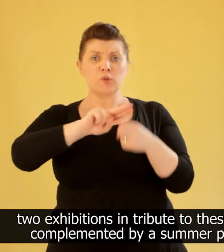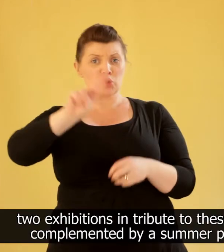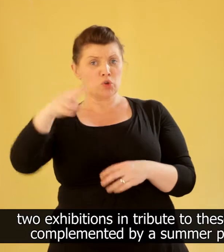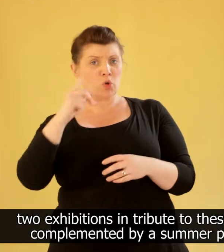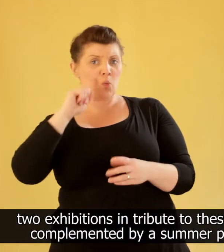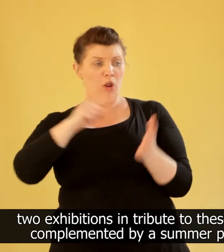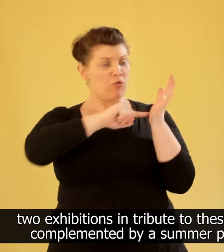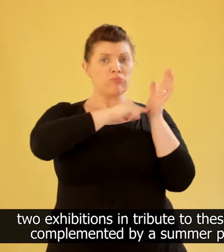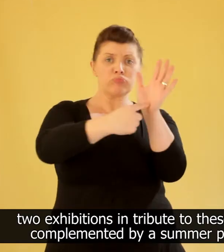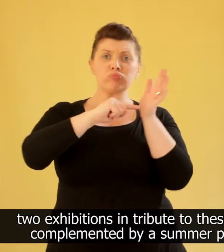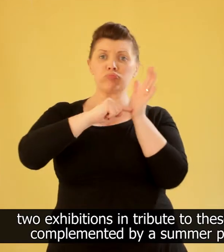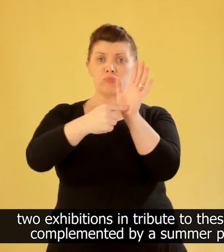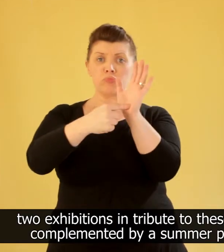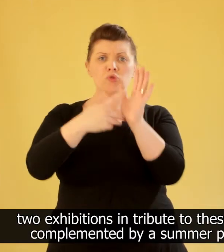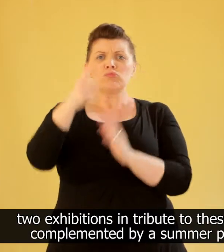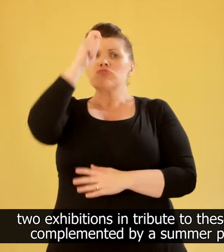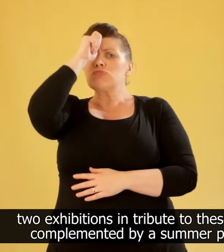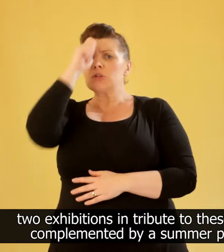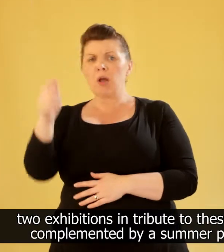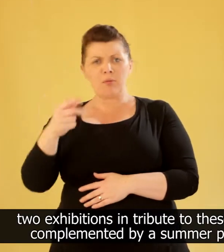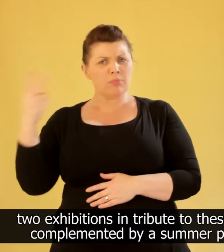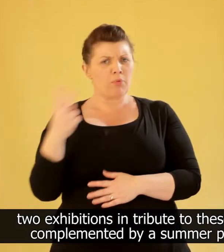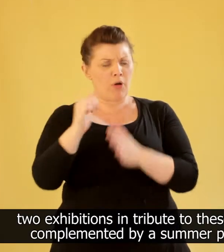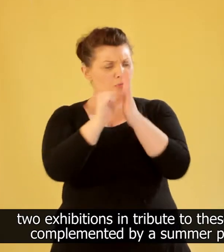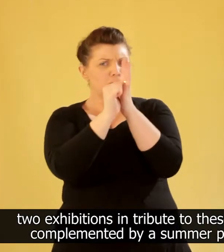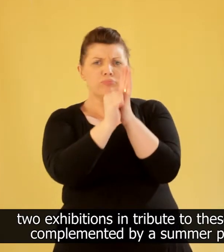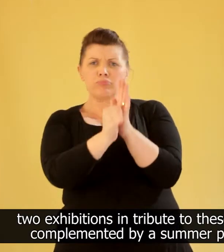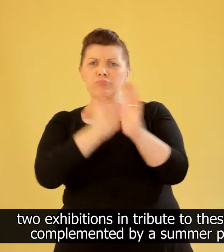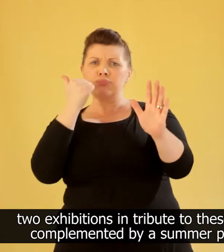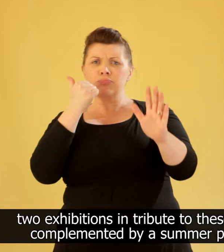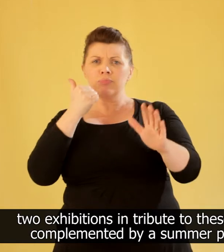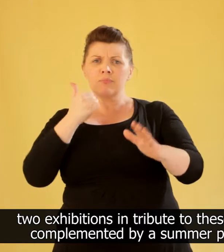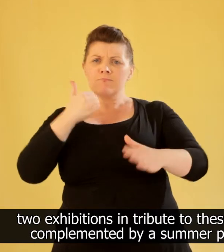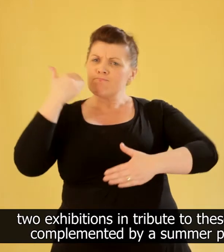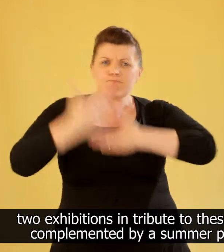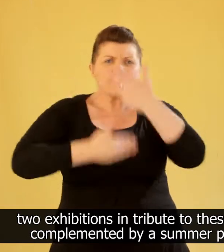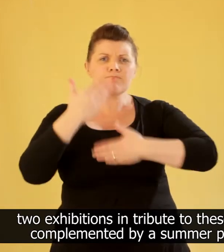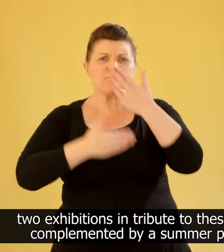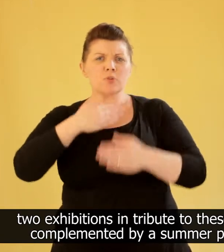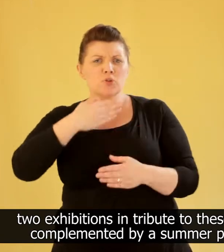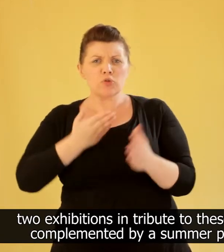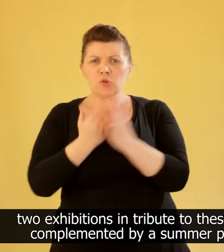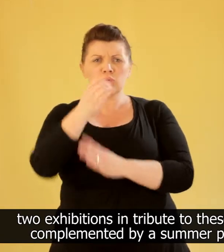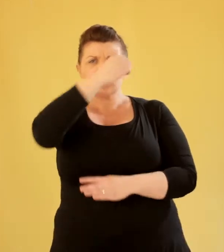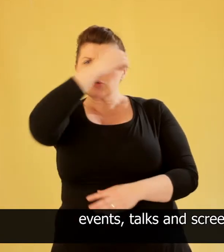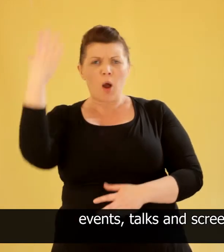Two exhibitions in tribute to these great talents, complemented by a summer programme of